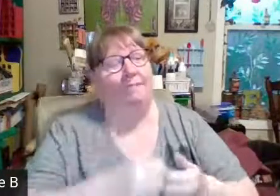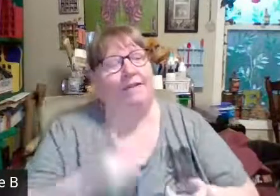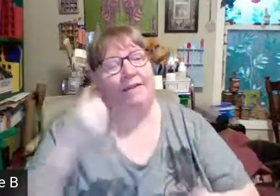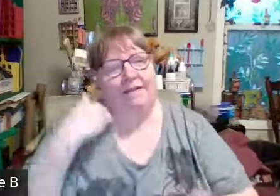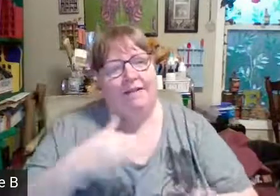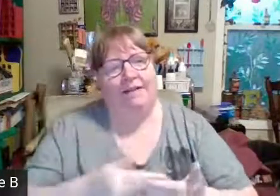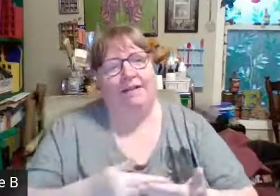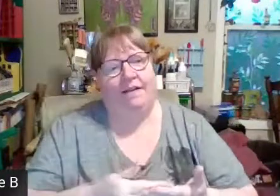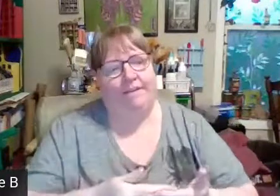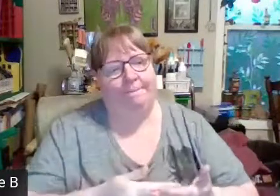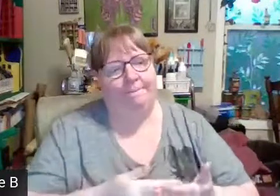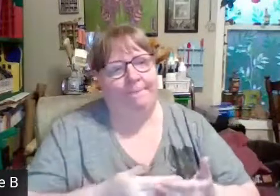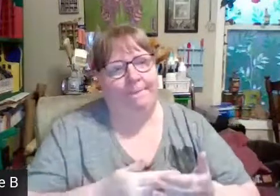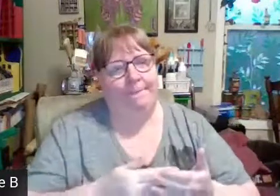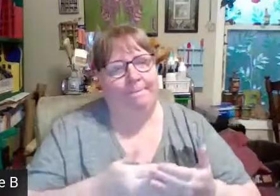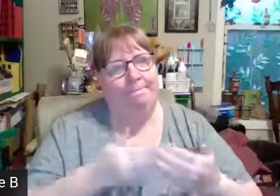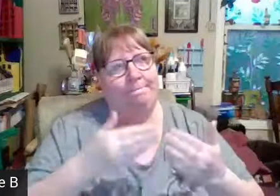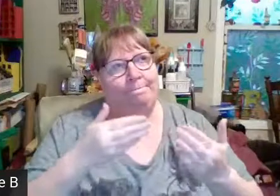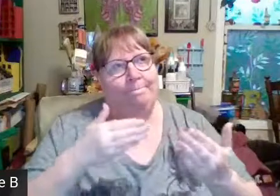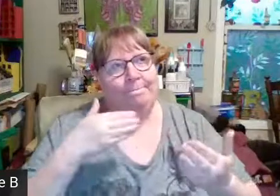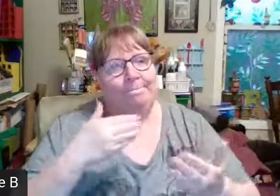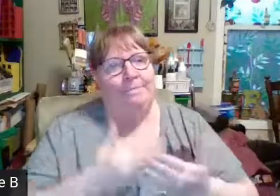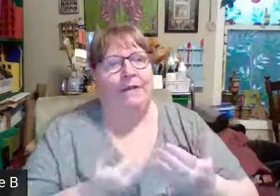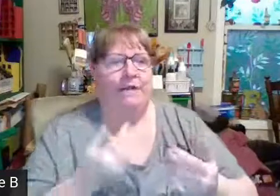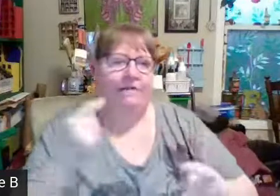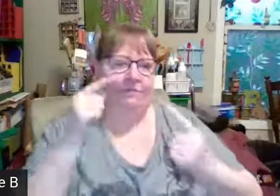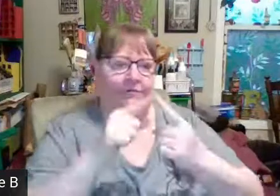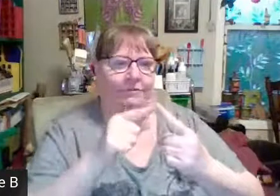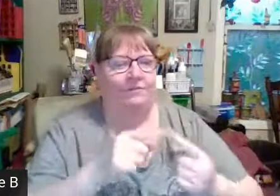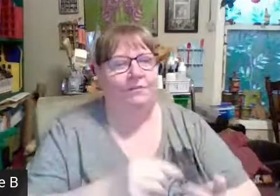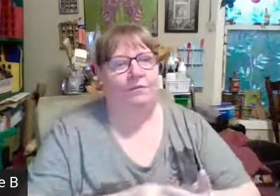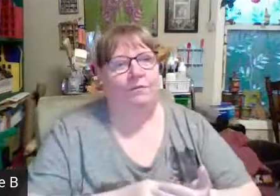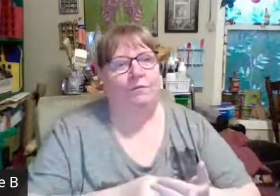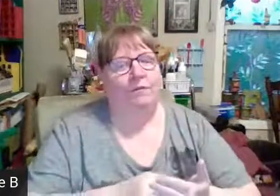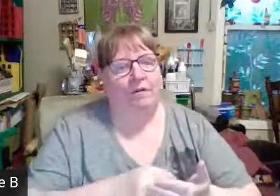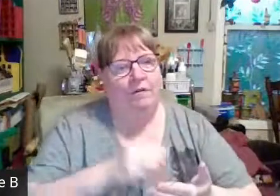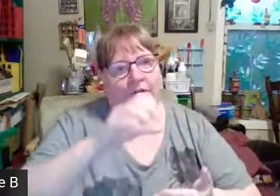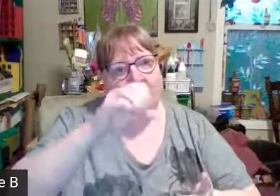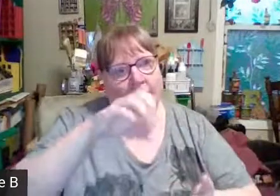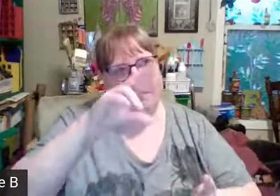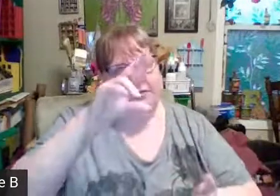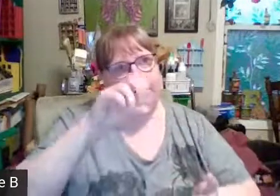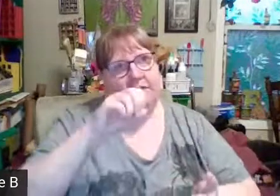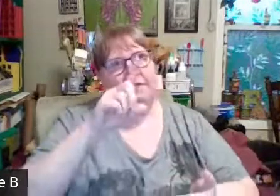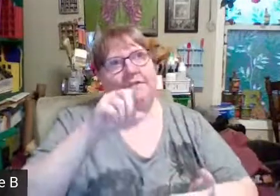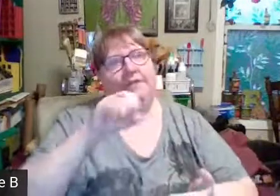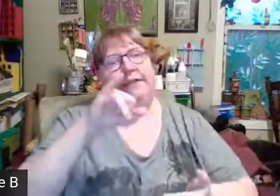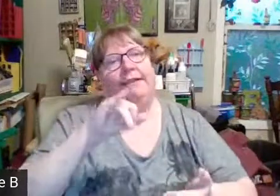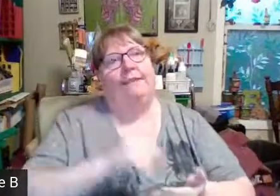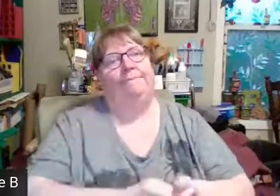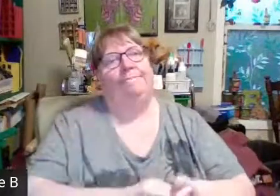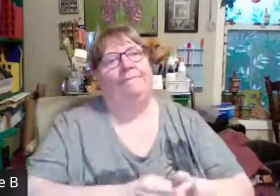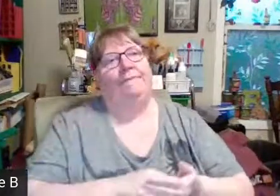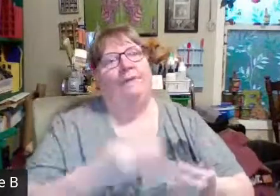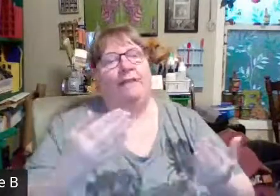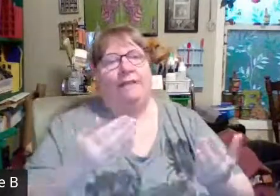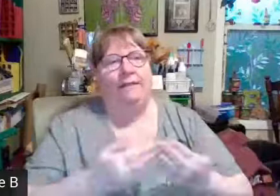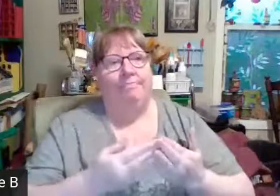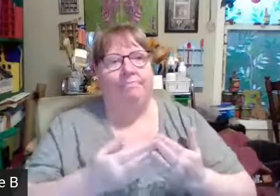in inventory every once in a while. So you may, you know, you put it on there and it may come later down the road. Let me go back to